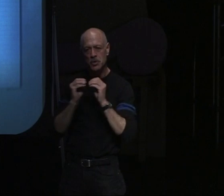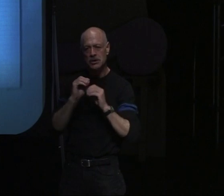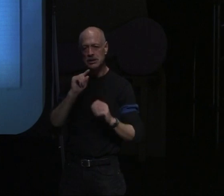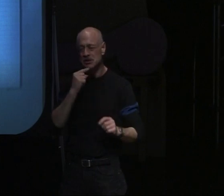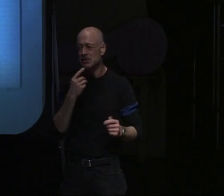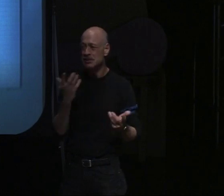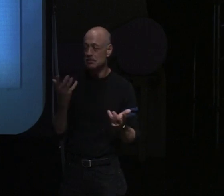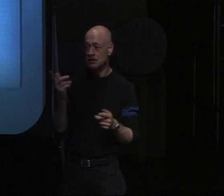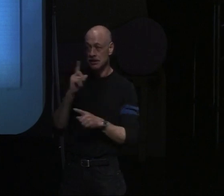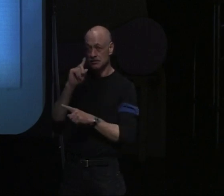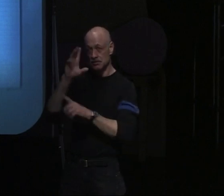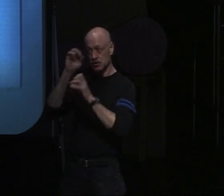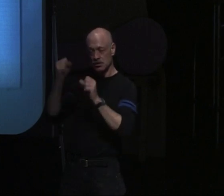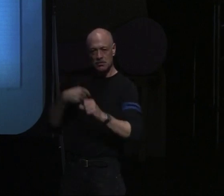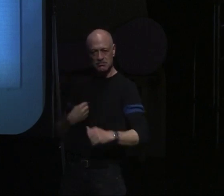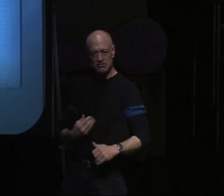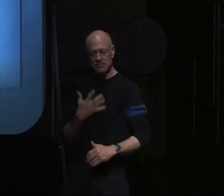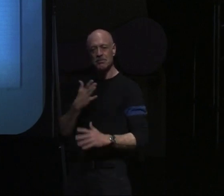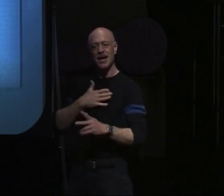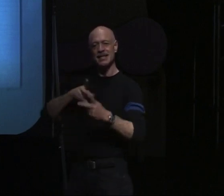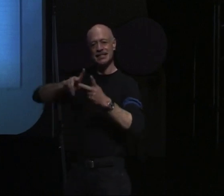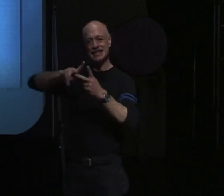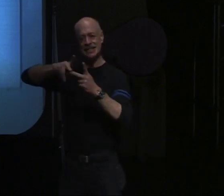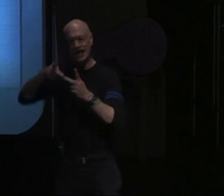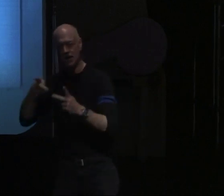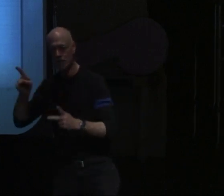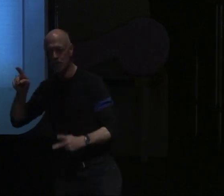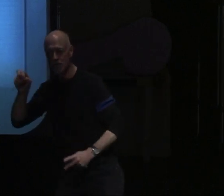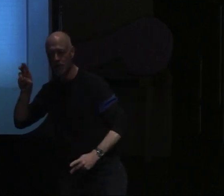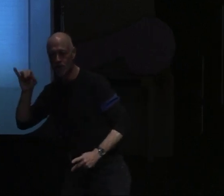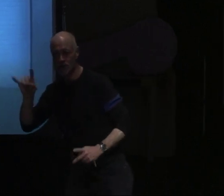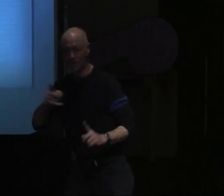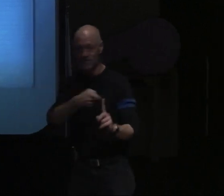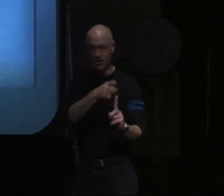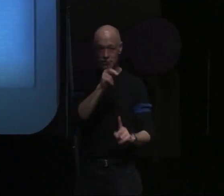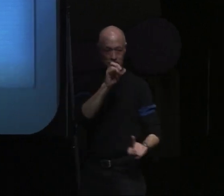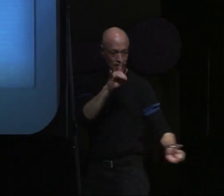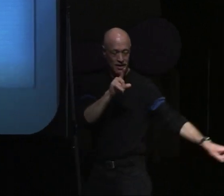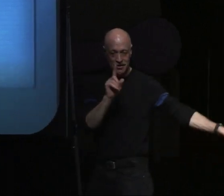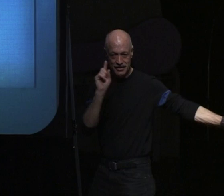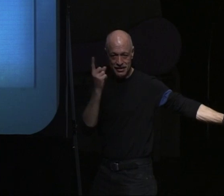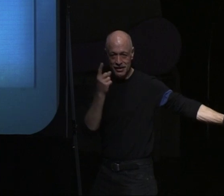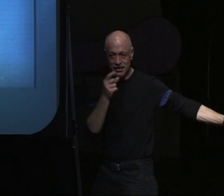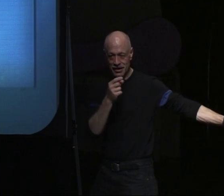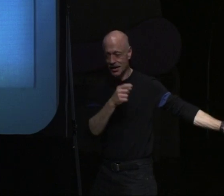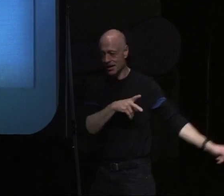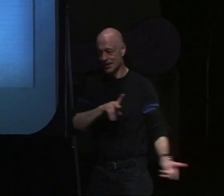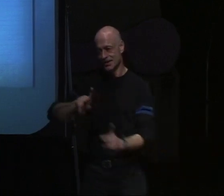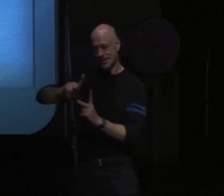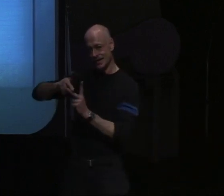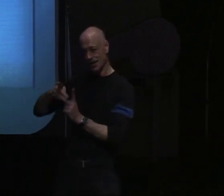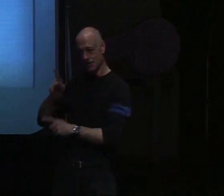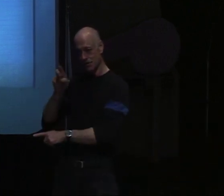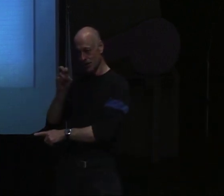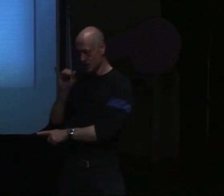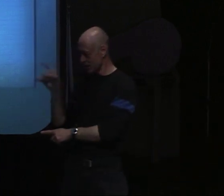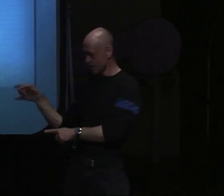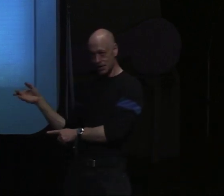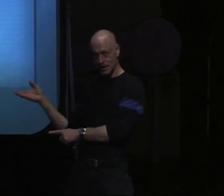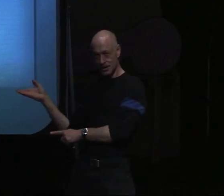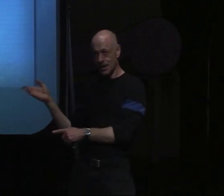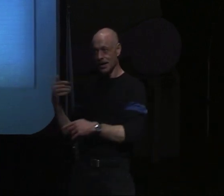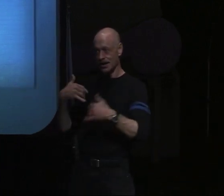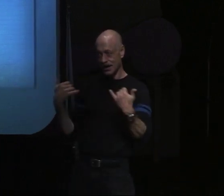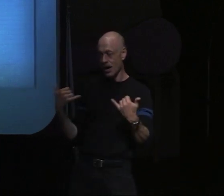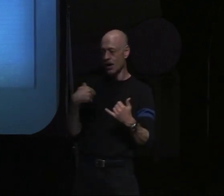thought I should add more of the deaf experience in my artwork. So I can consider this the second period of my life. The first period